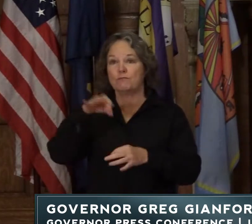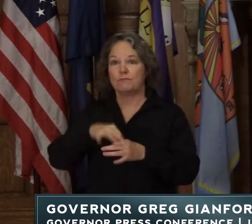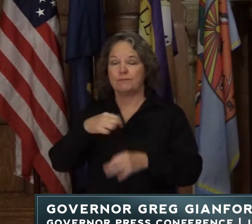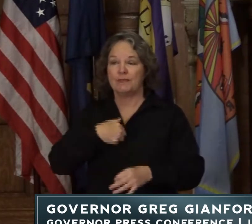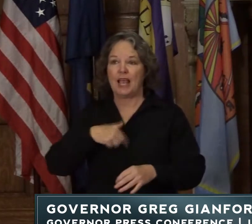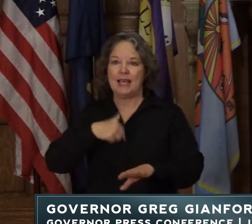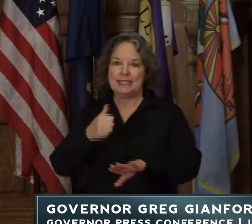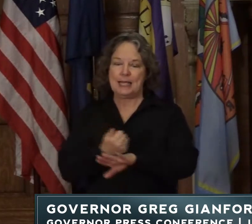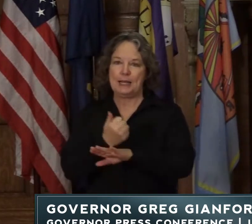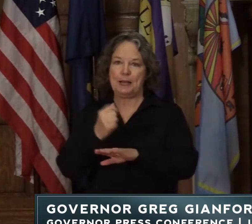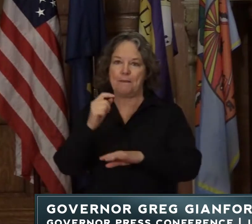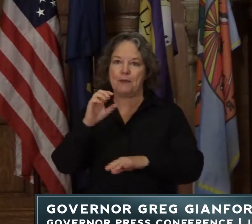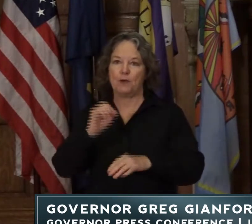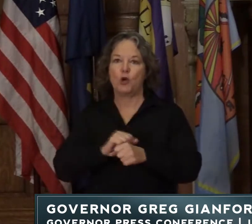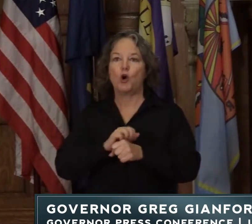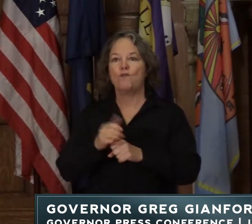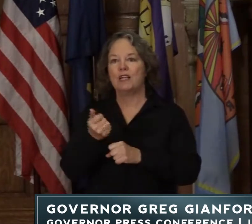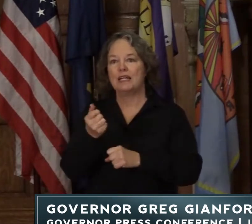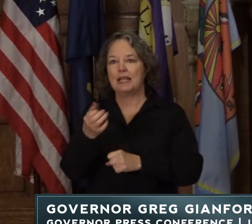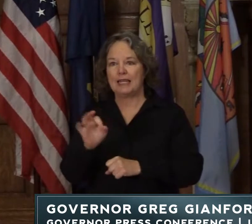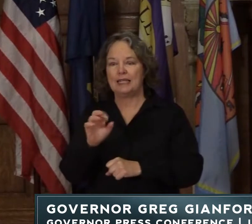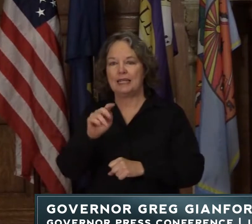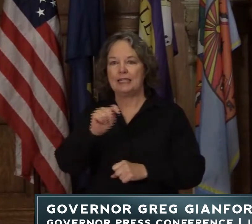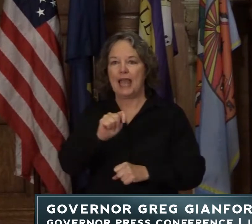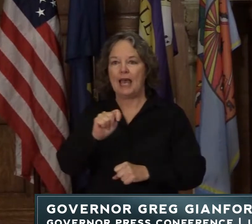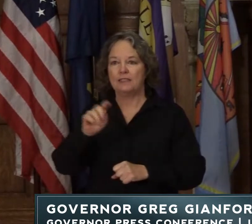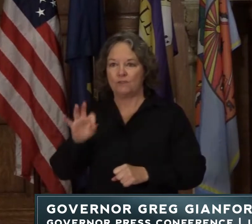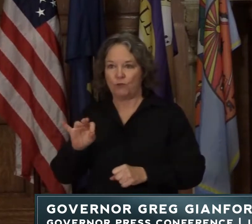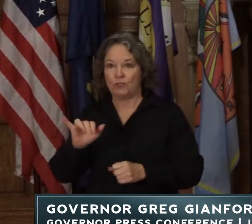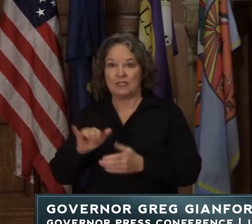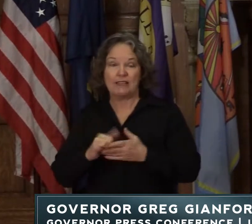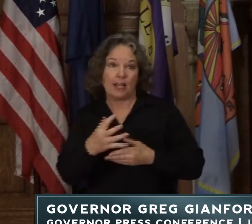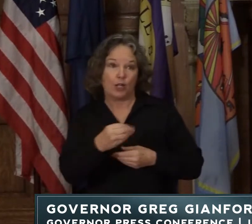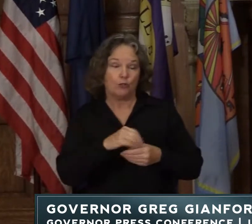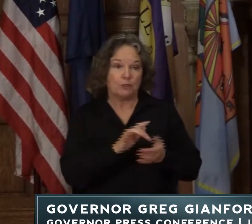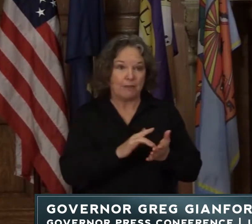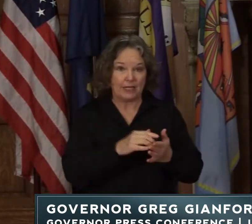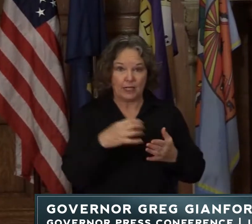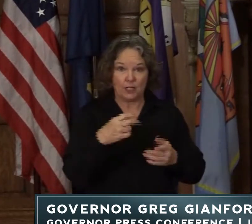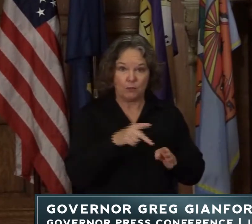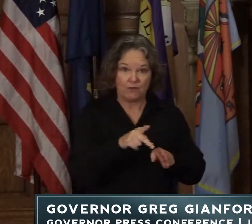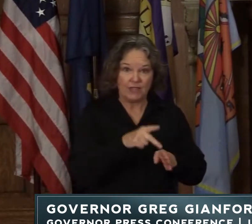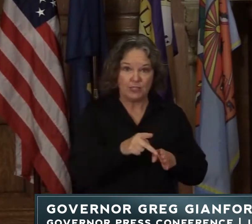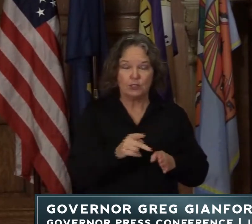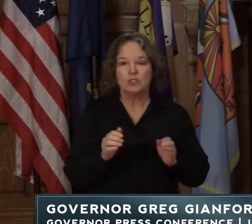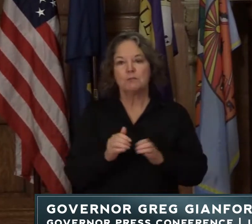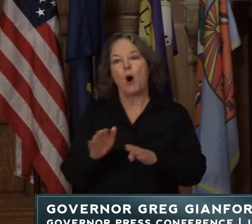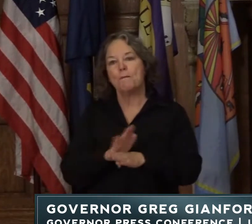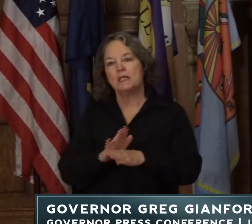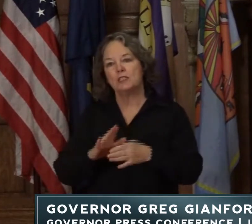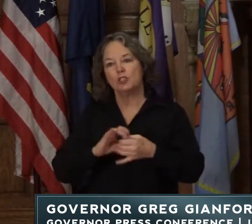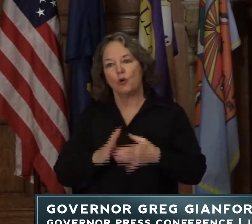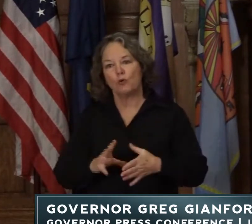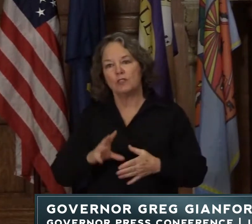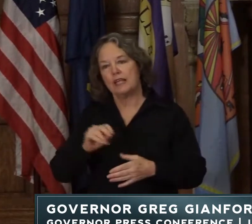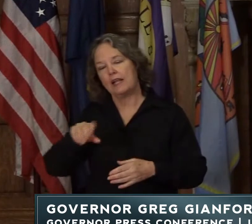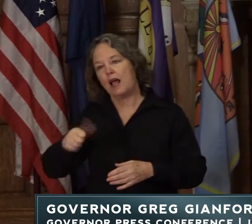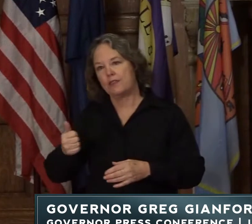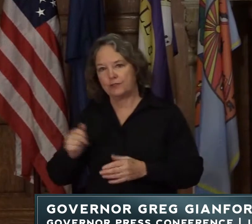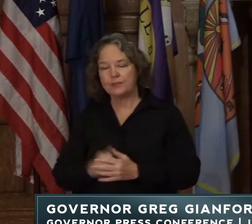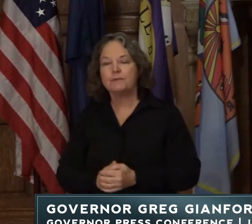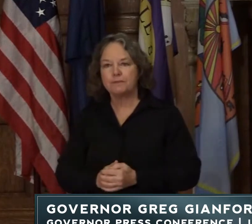set up the COVID-19 task force, which includes medical professionals and small business owners, among others.